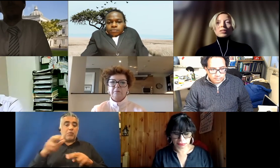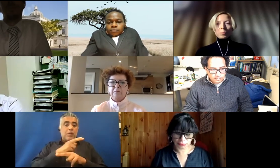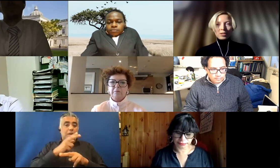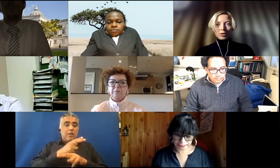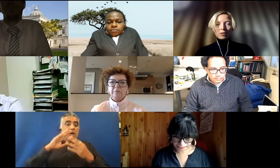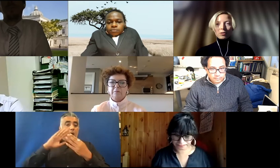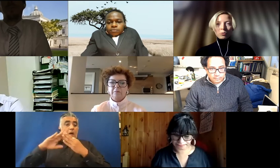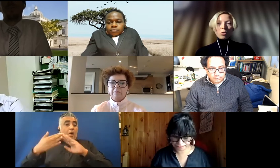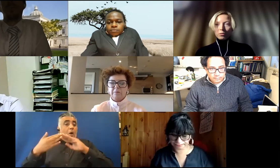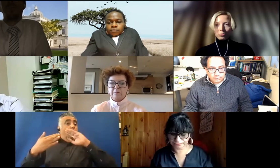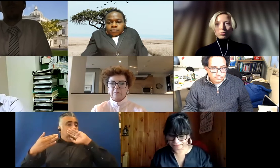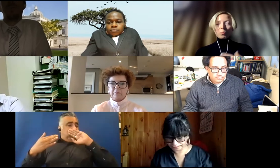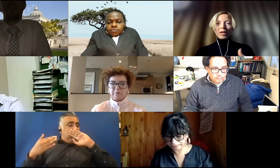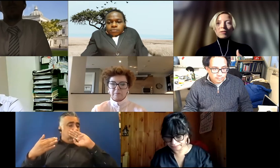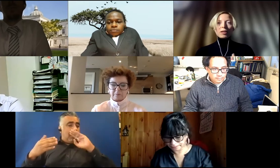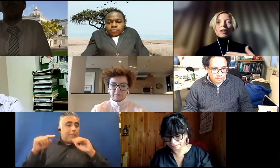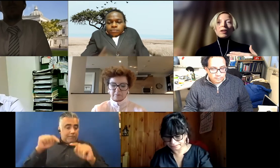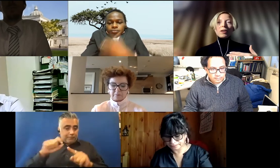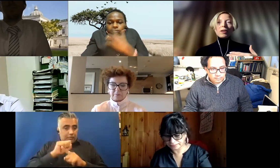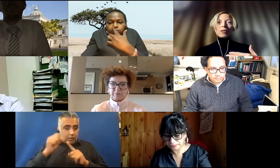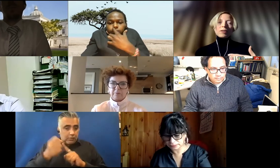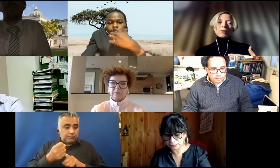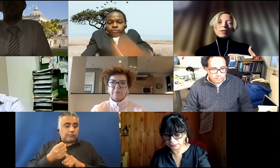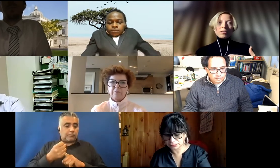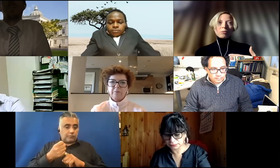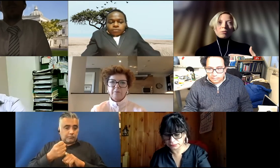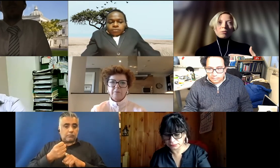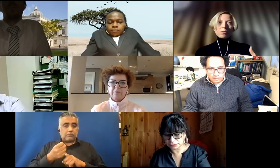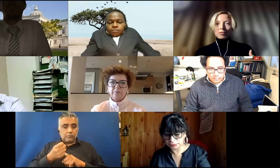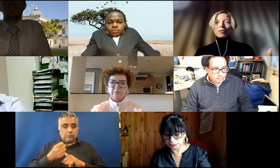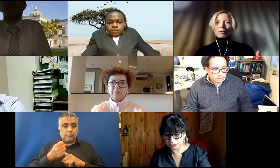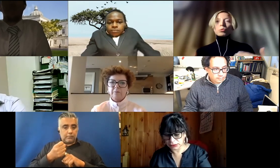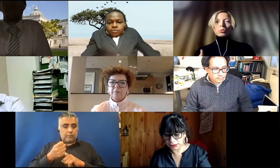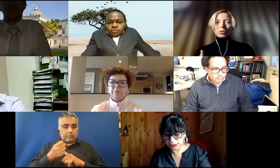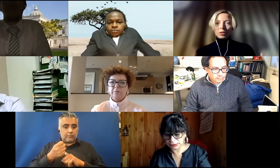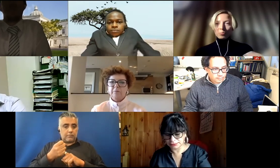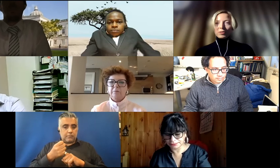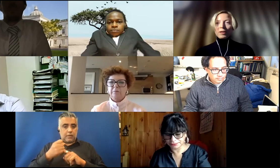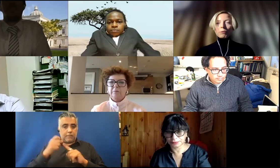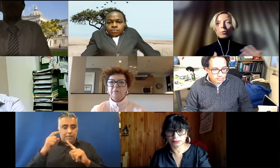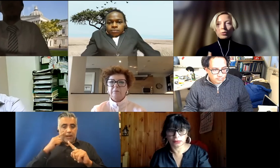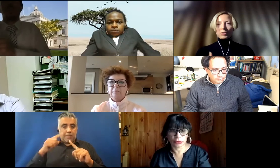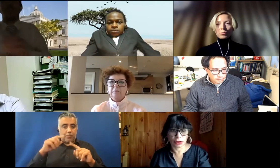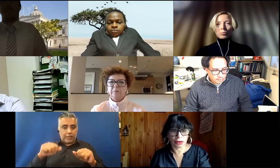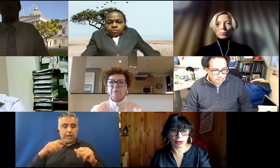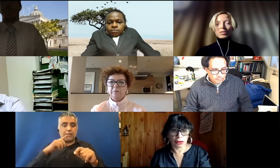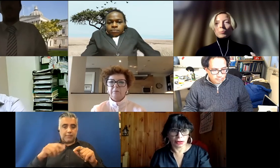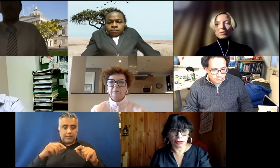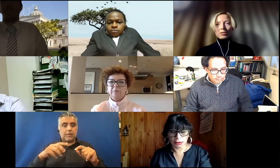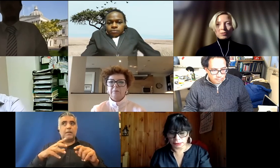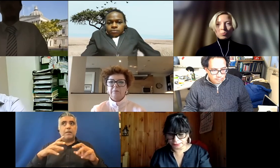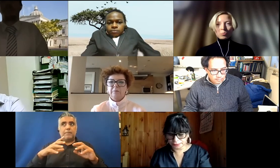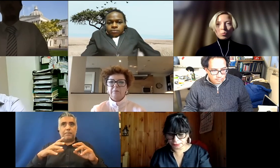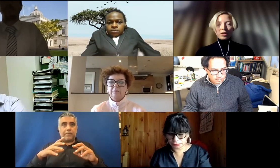not only for this specific goal to make the path, the route of building for persons